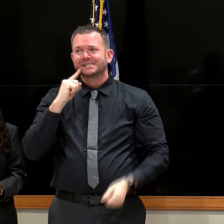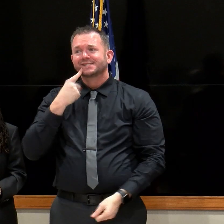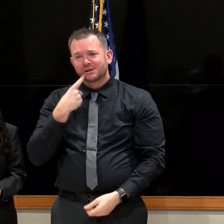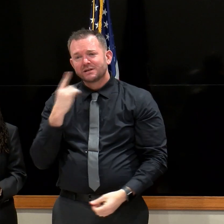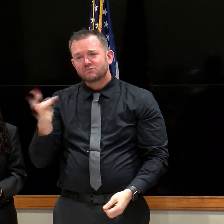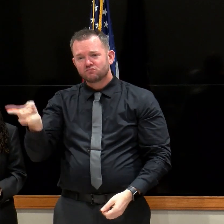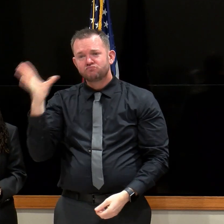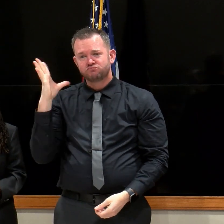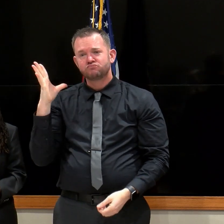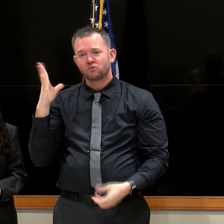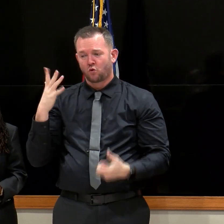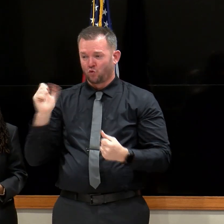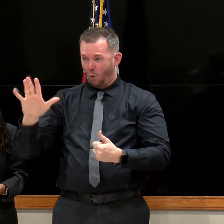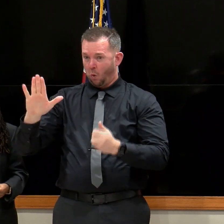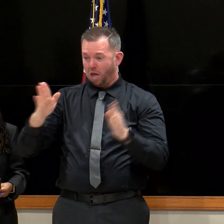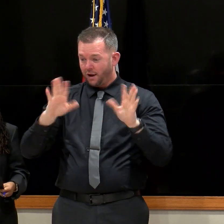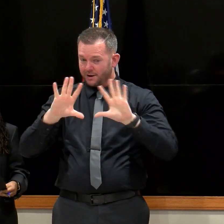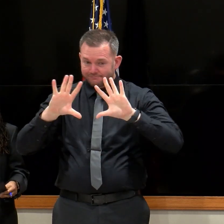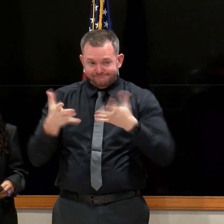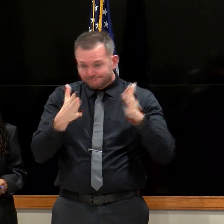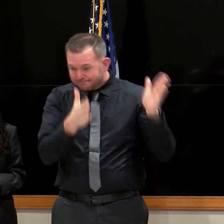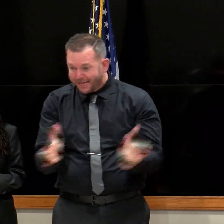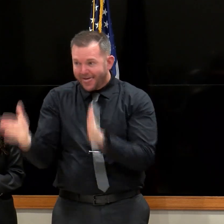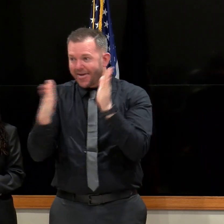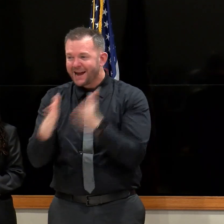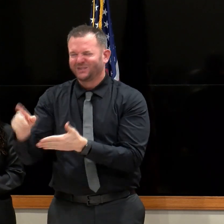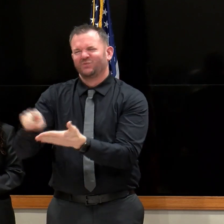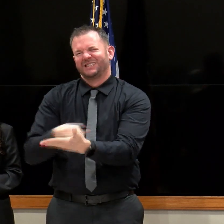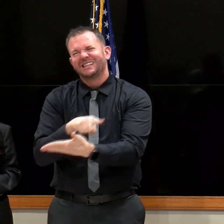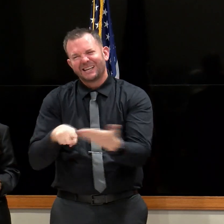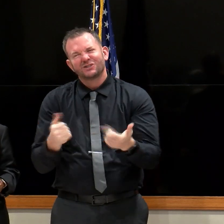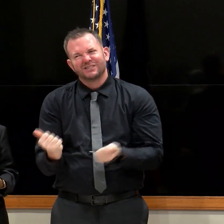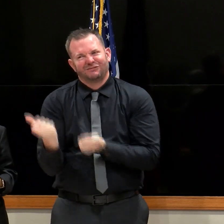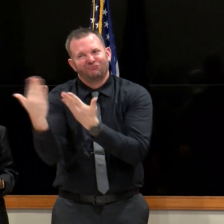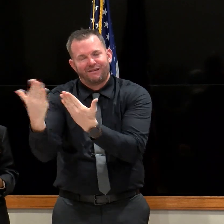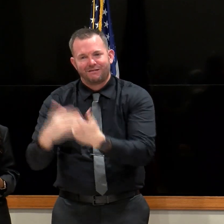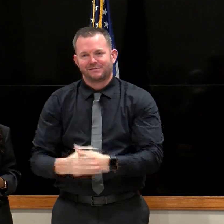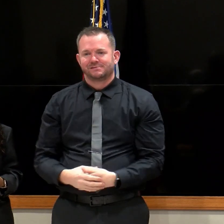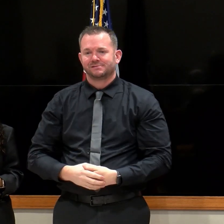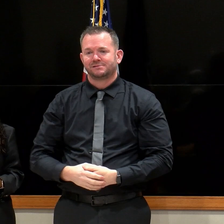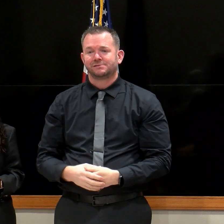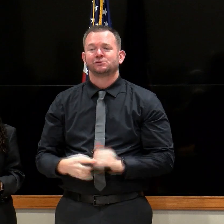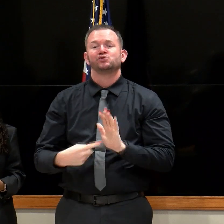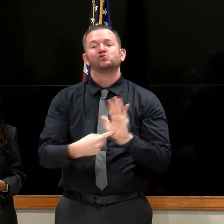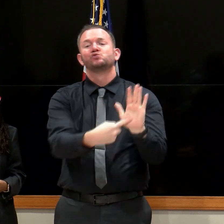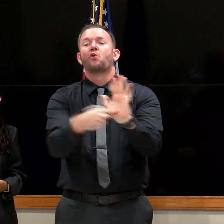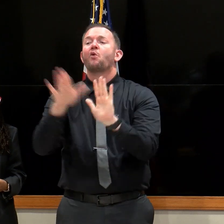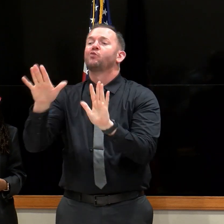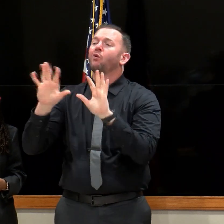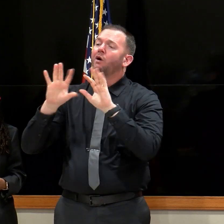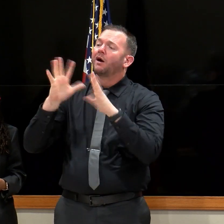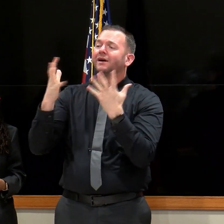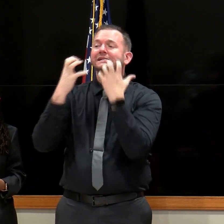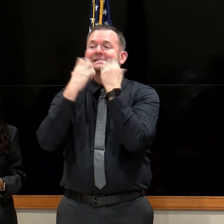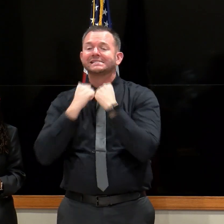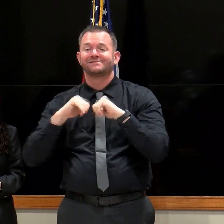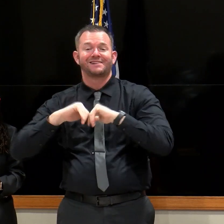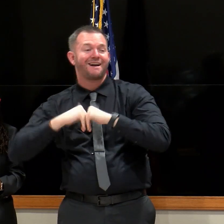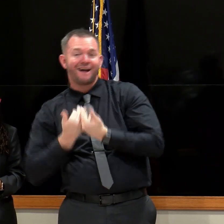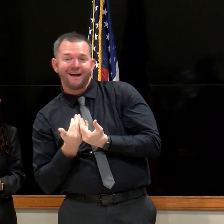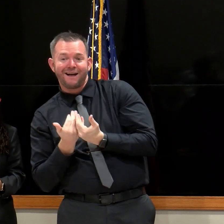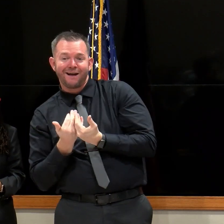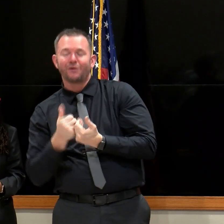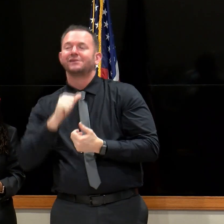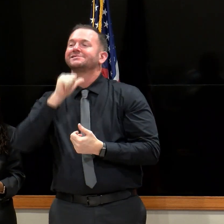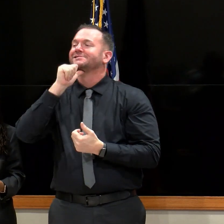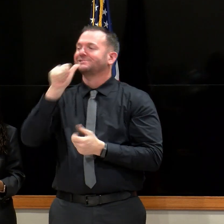this year. Show your love for others by not visiting. Wait until it's safe, until we've completely